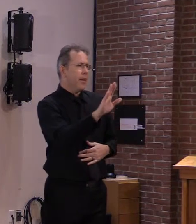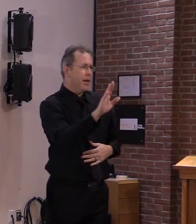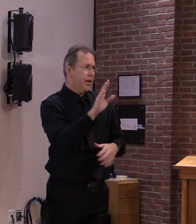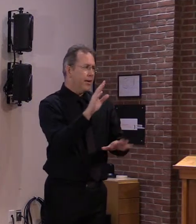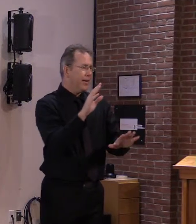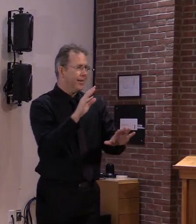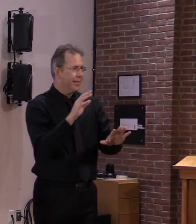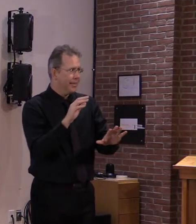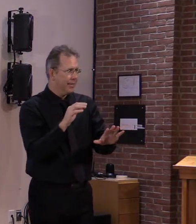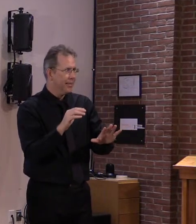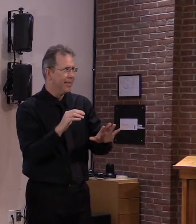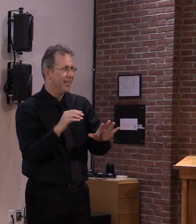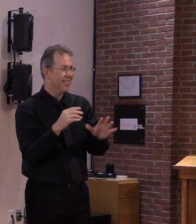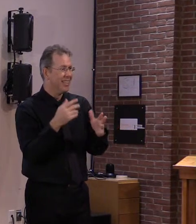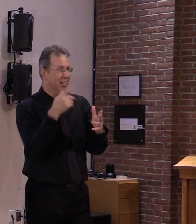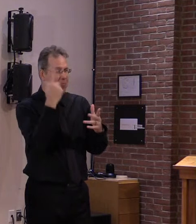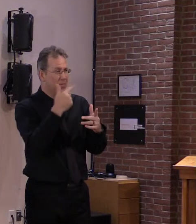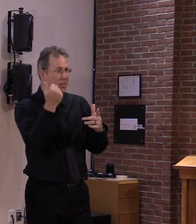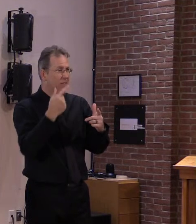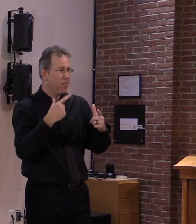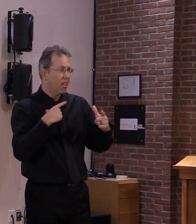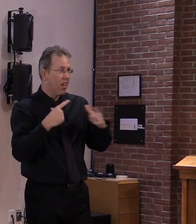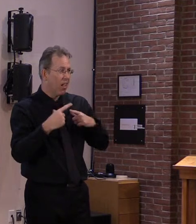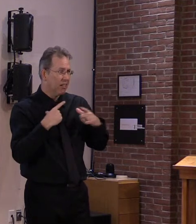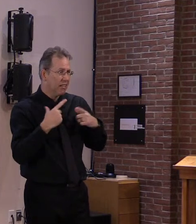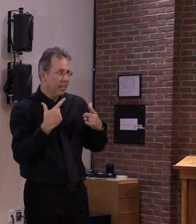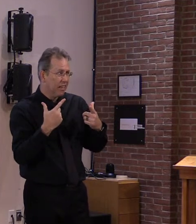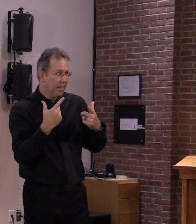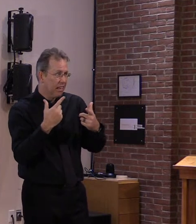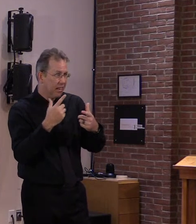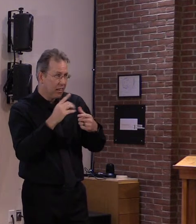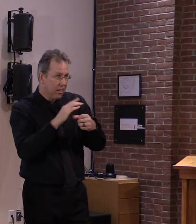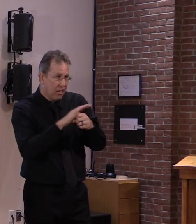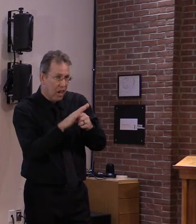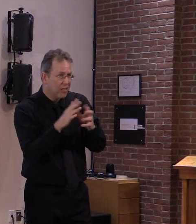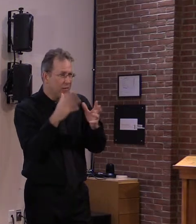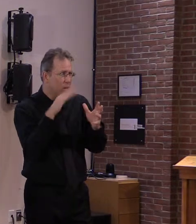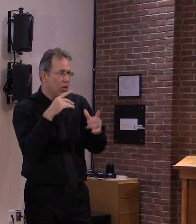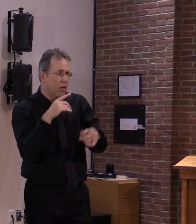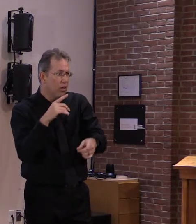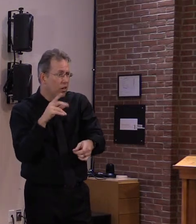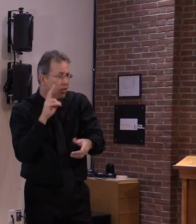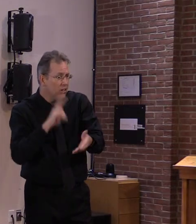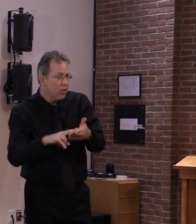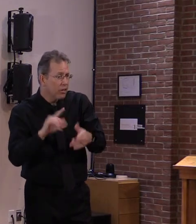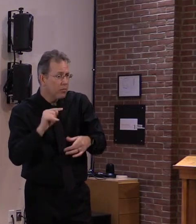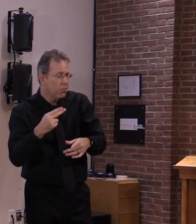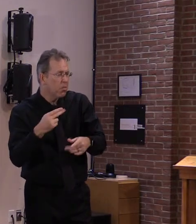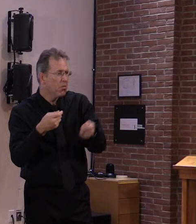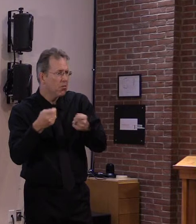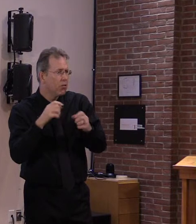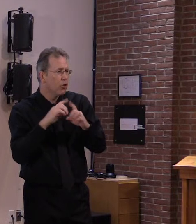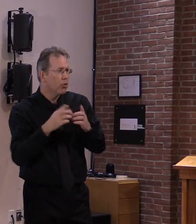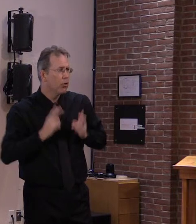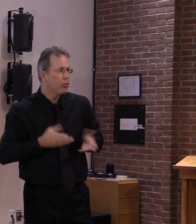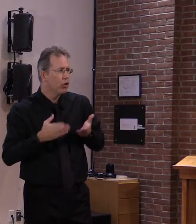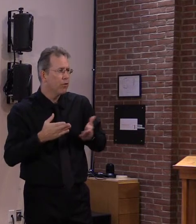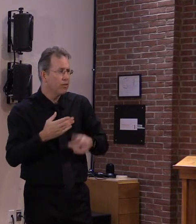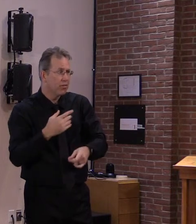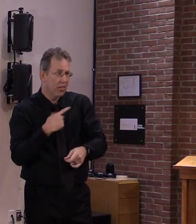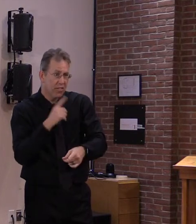implemented and utilized by every student going back to school every single day. Health check on whether they have a